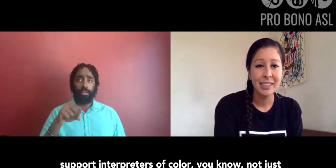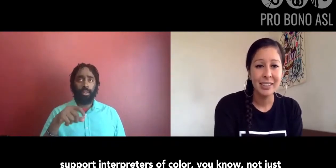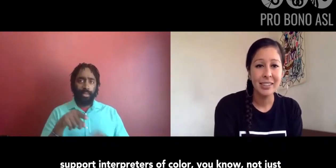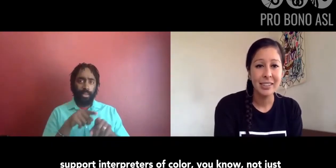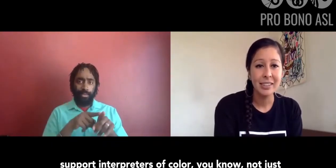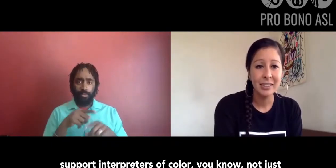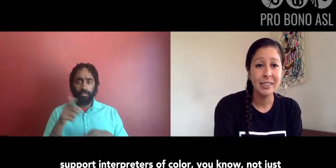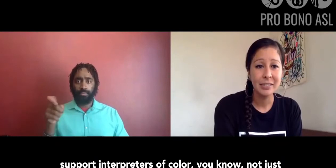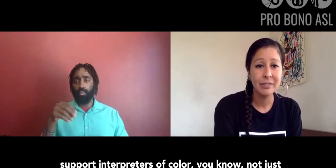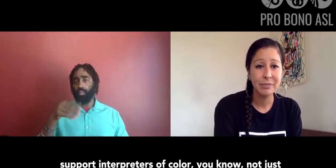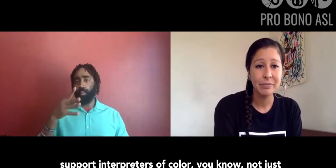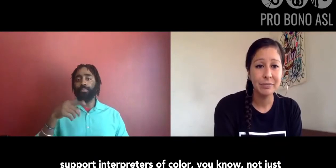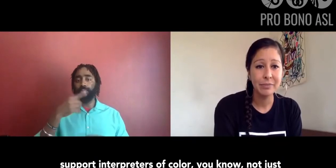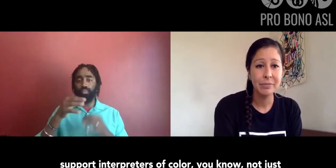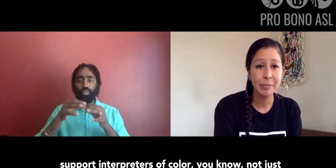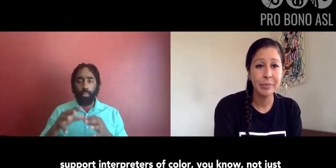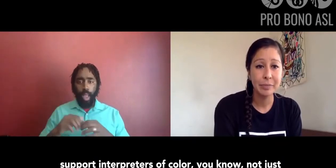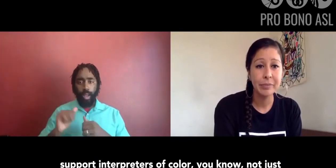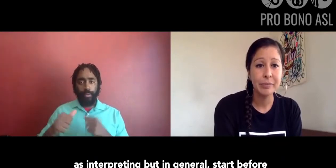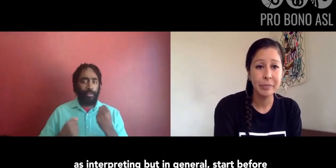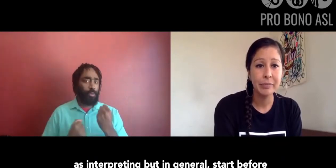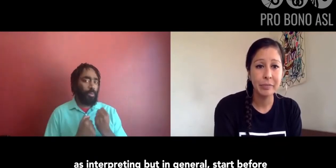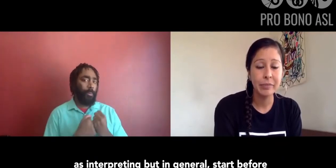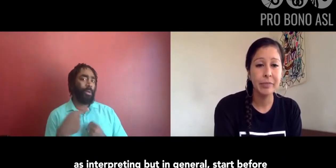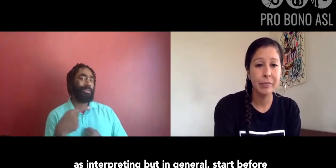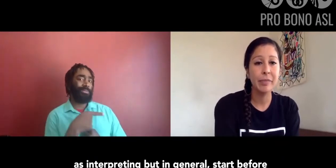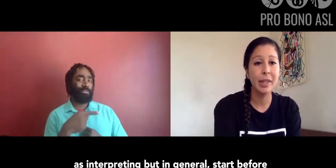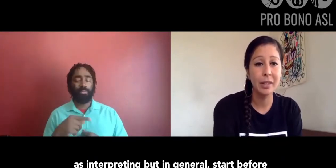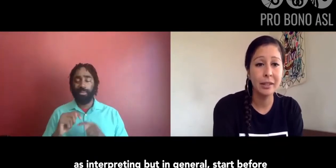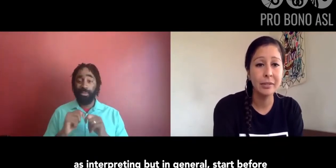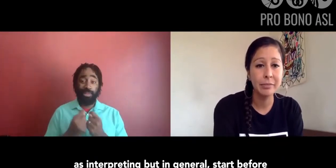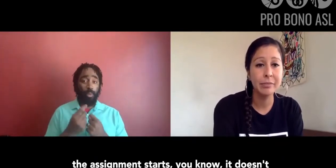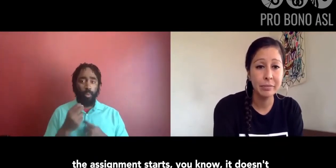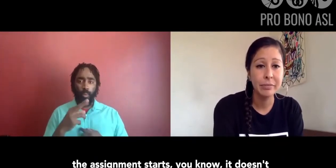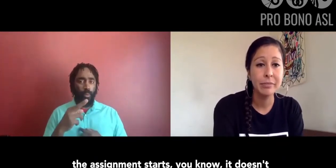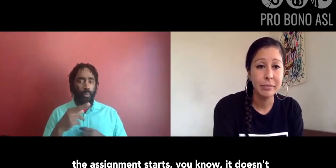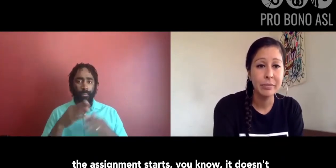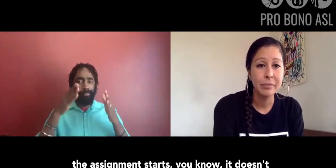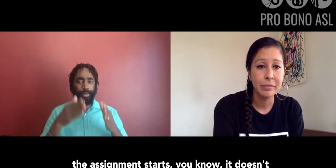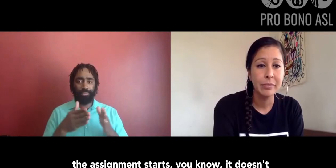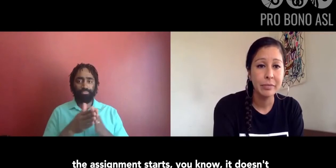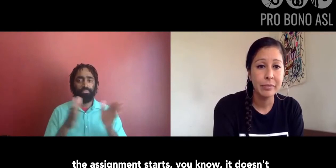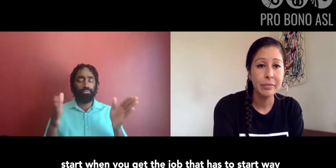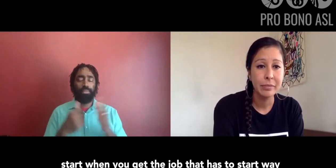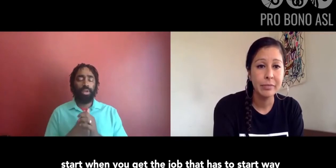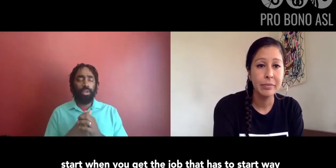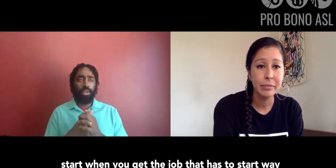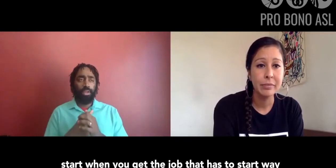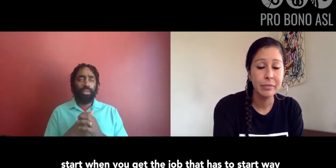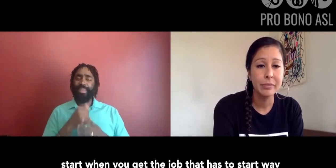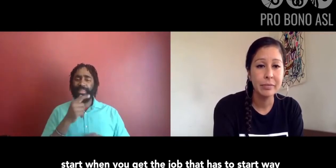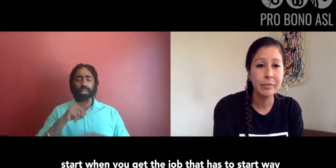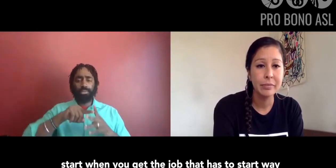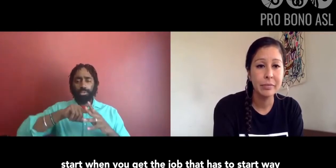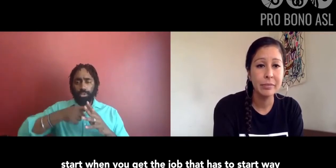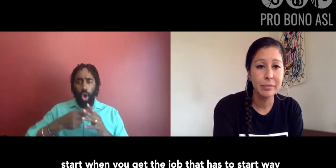support interpreters of color, not just as interpreting, but in general, start before the assignment starts. It doesn't start when you get the